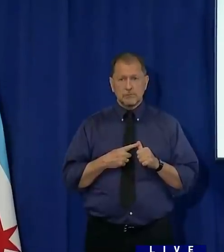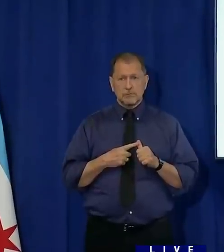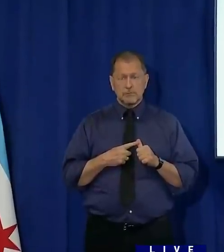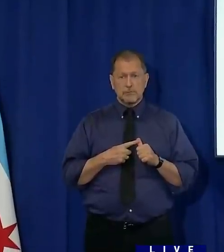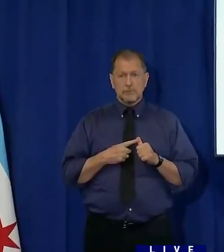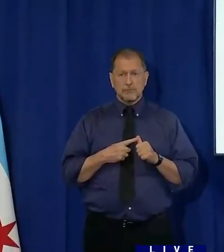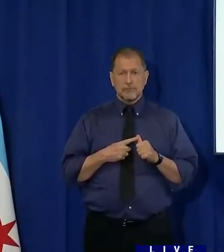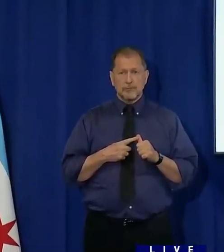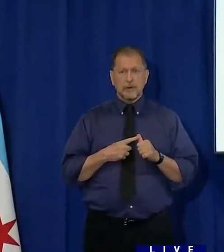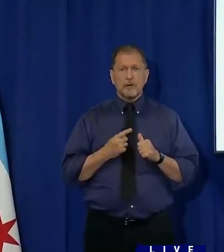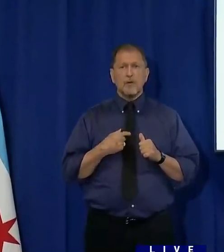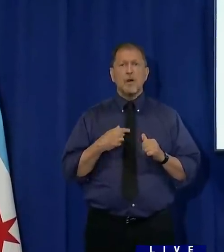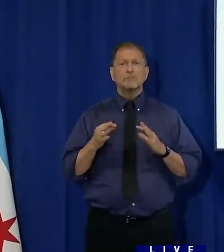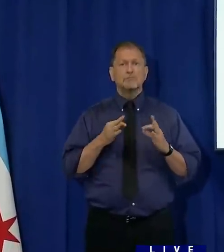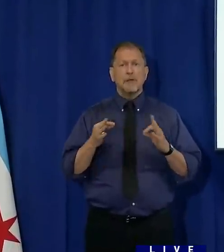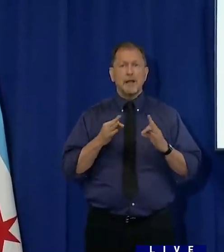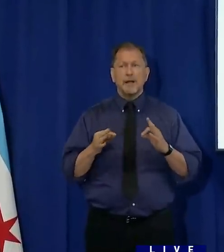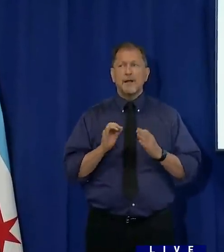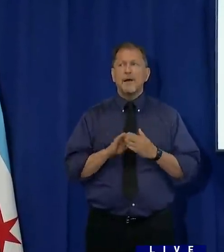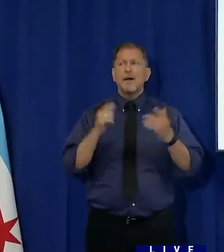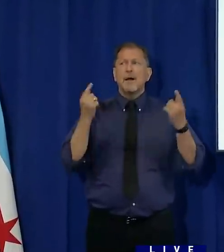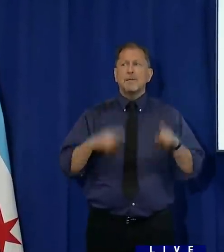some 2 years ago,